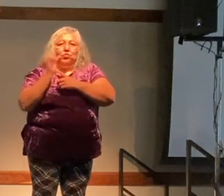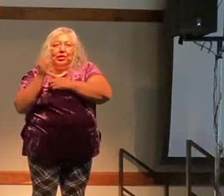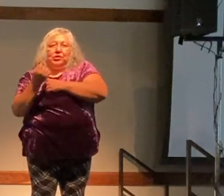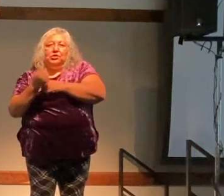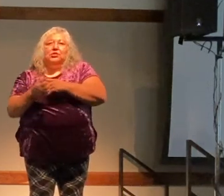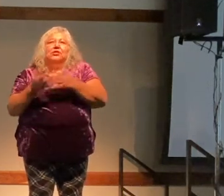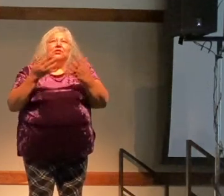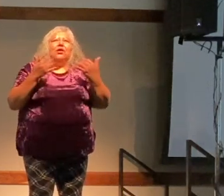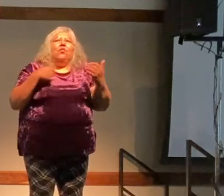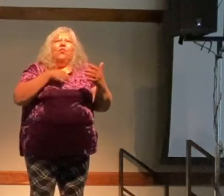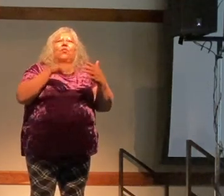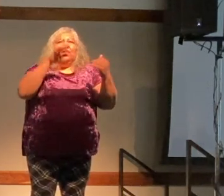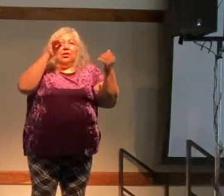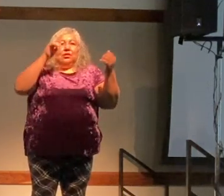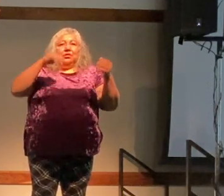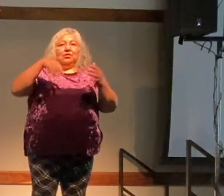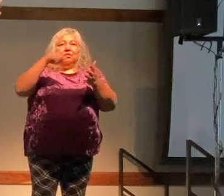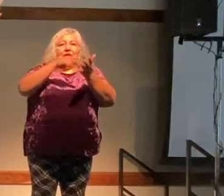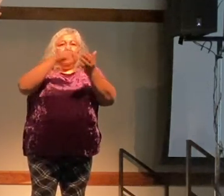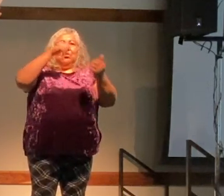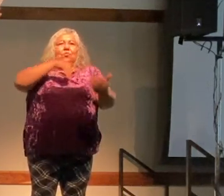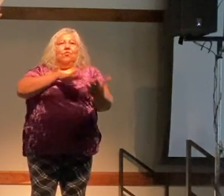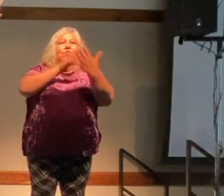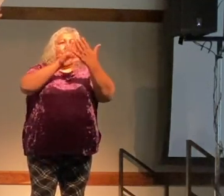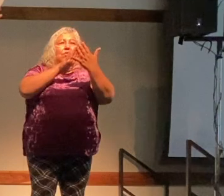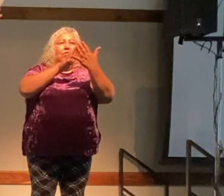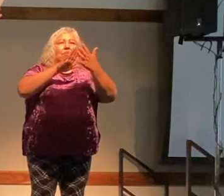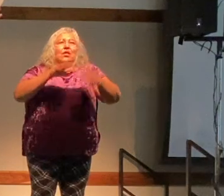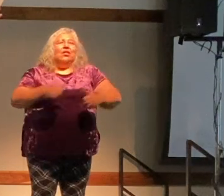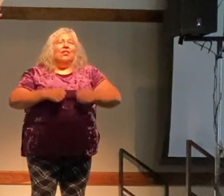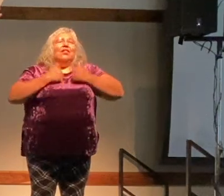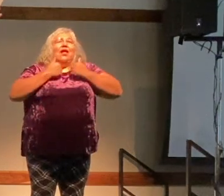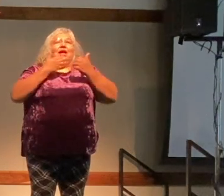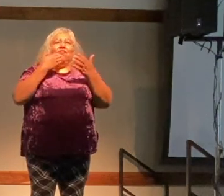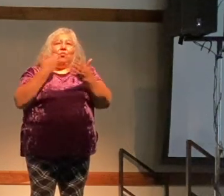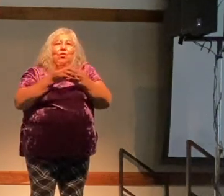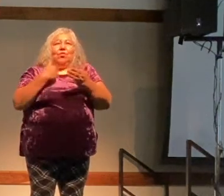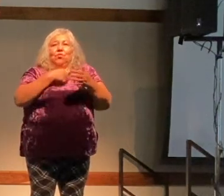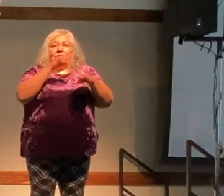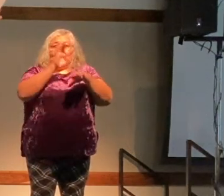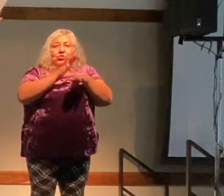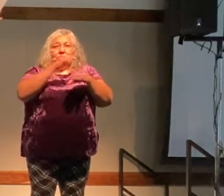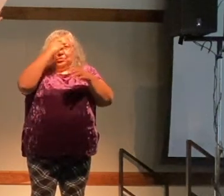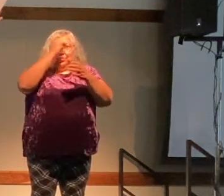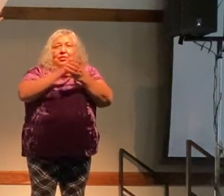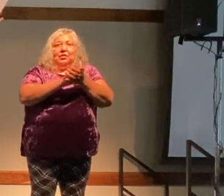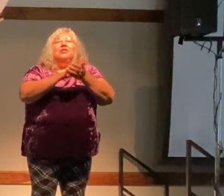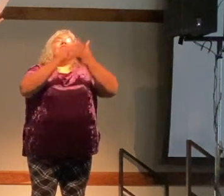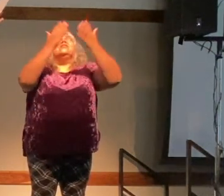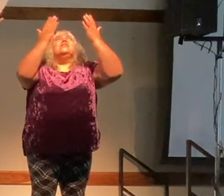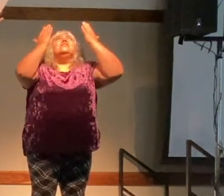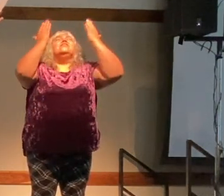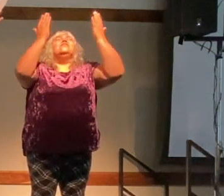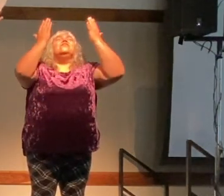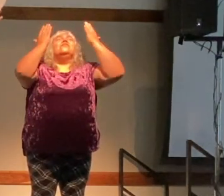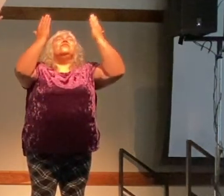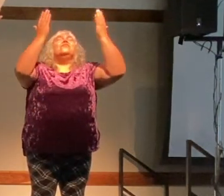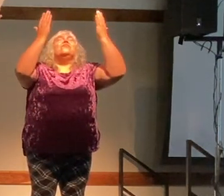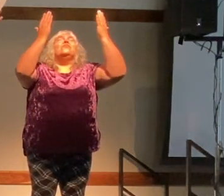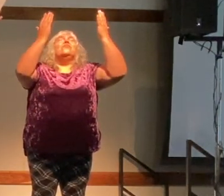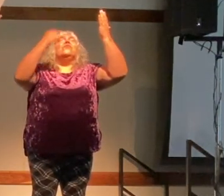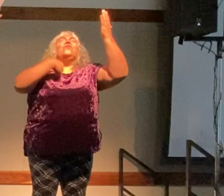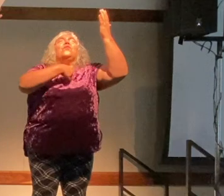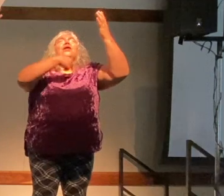So we stand before you alive and well because we're a church that believes in you, that we